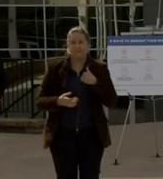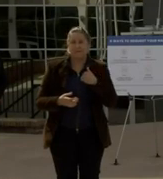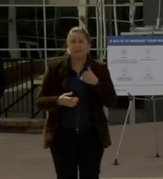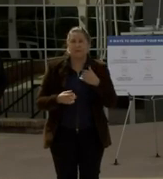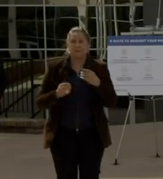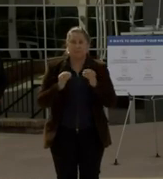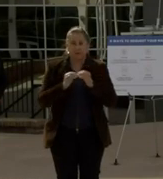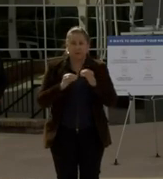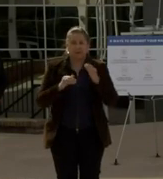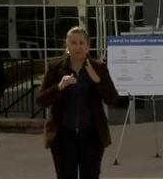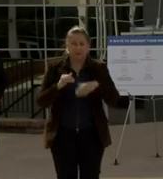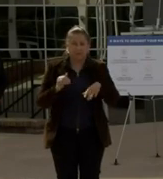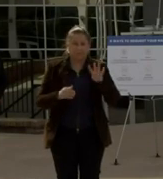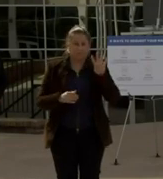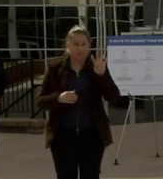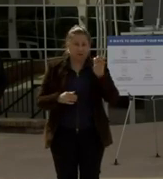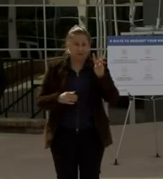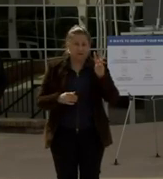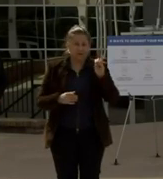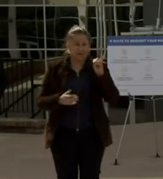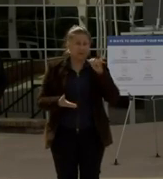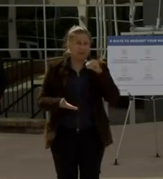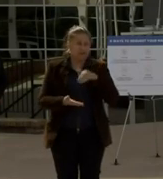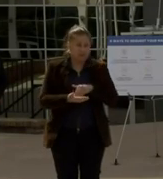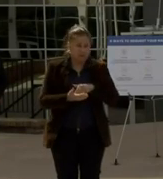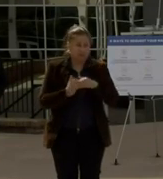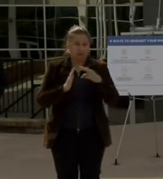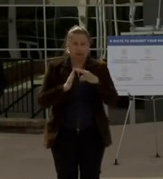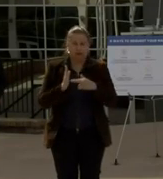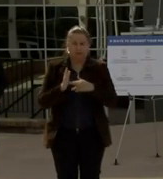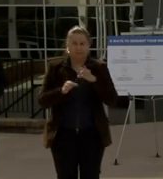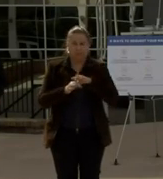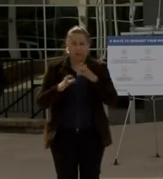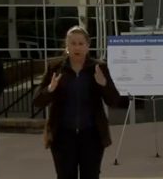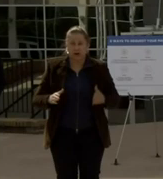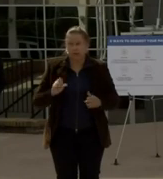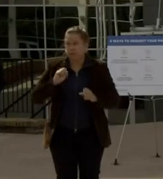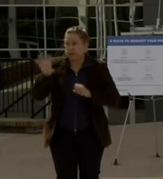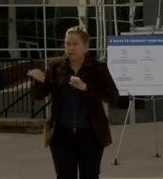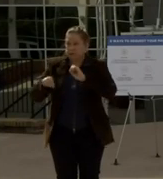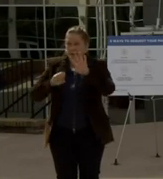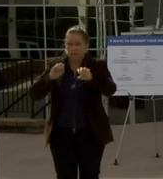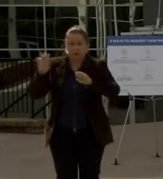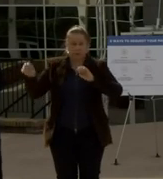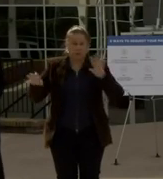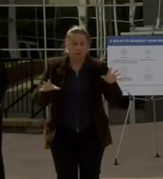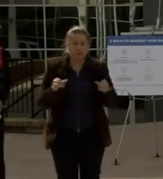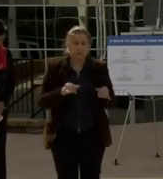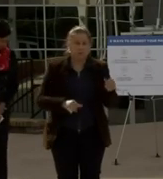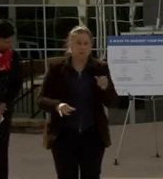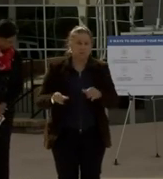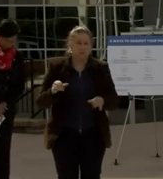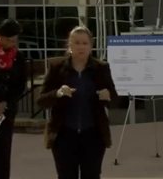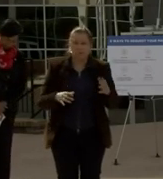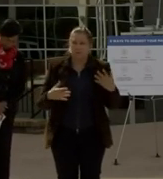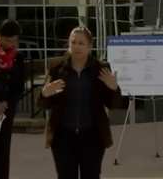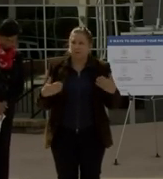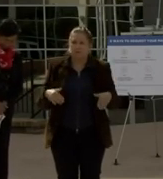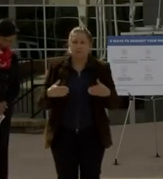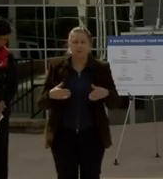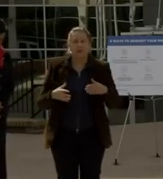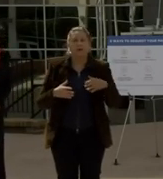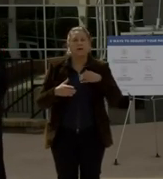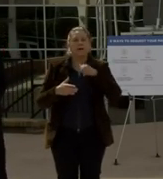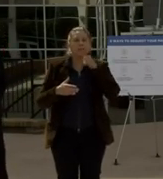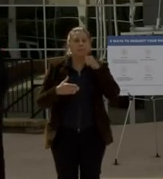mail those out, ballots to that many voters, you would end up using a mail house to actually do that, and they would have to